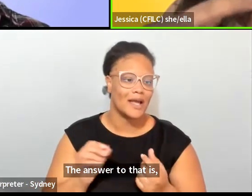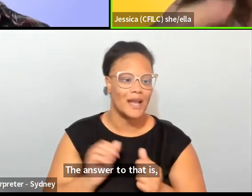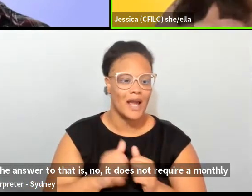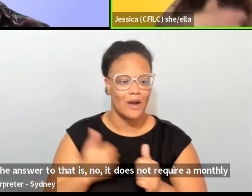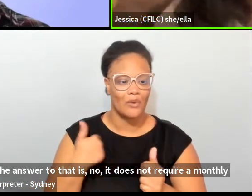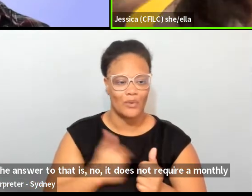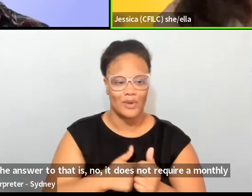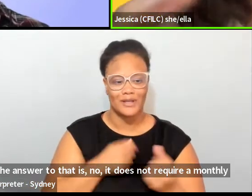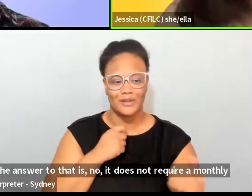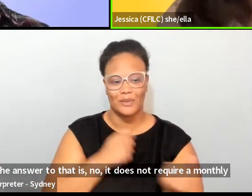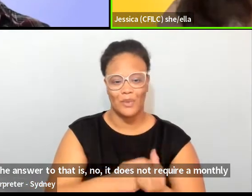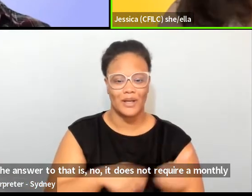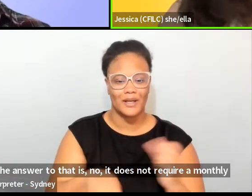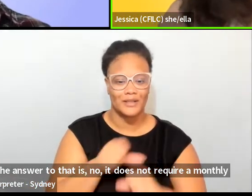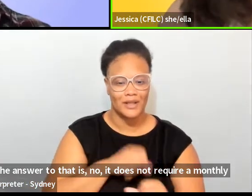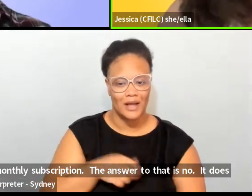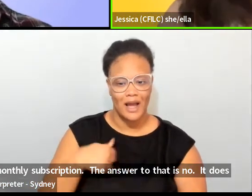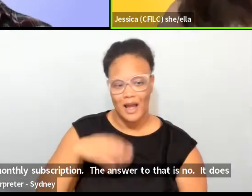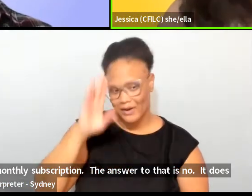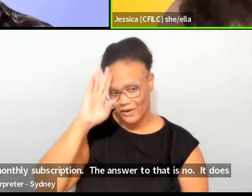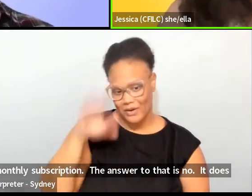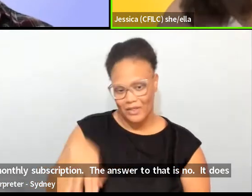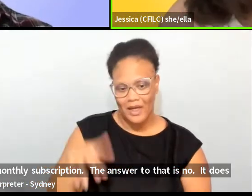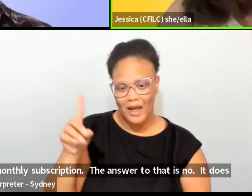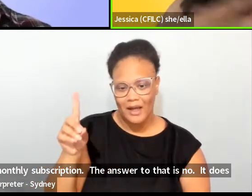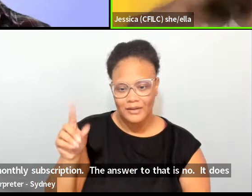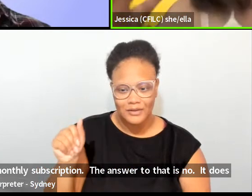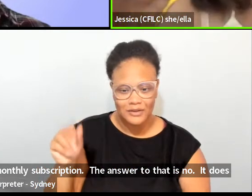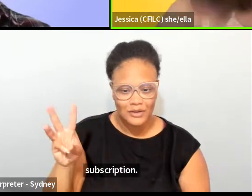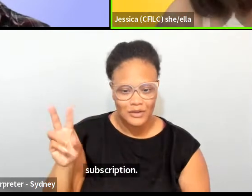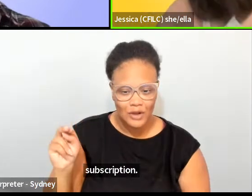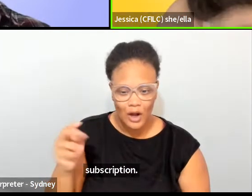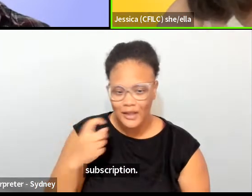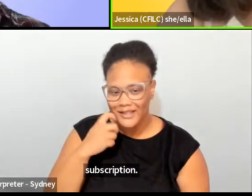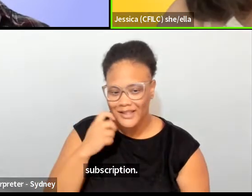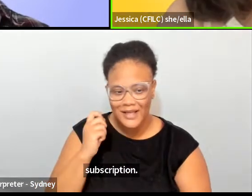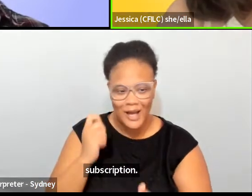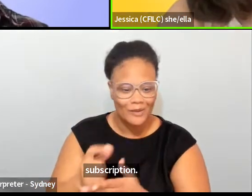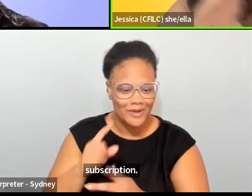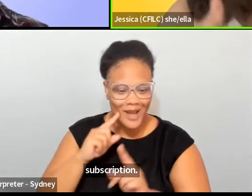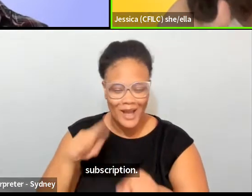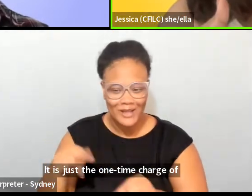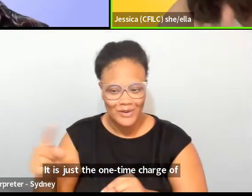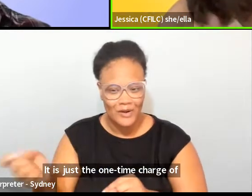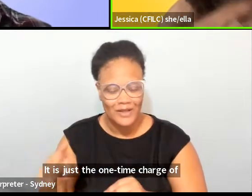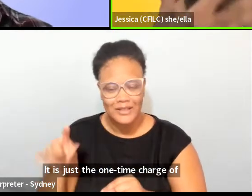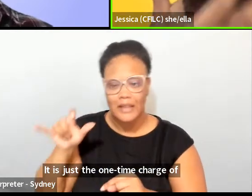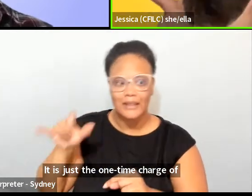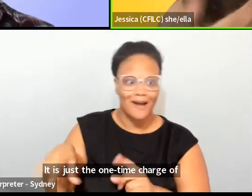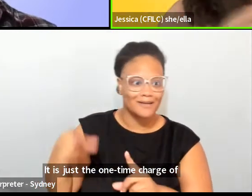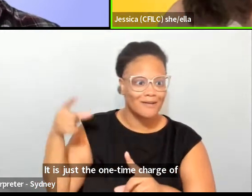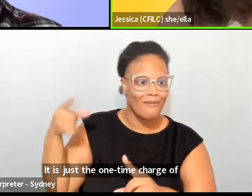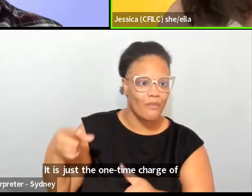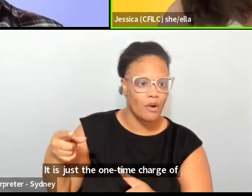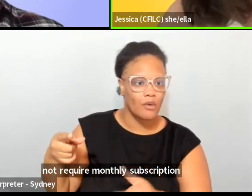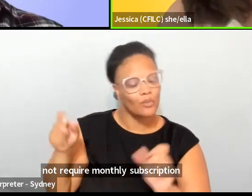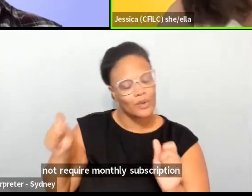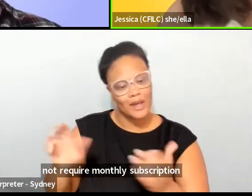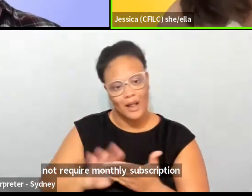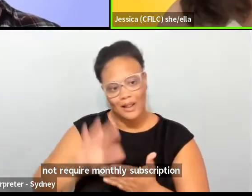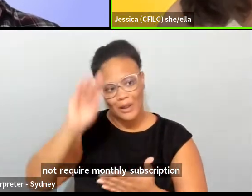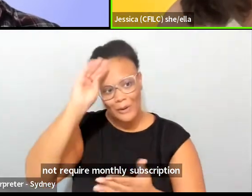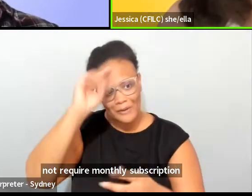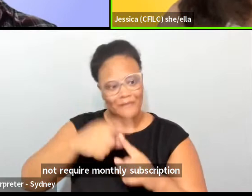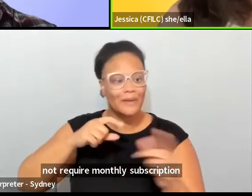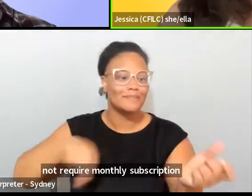another. I know, Don, you just helped answer one of the questions. That's like our whole point, that we can all learn from one another and how to